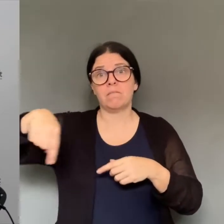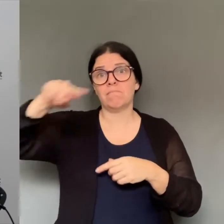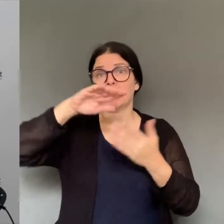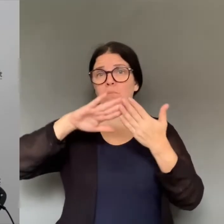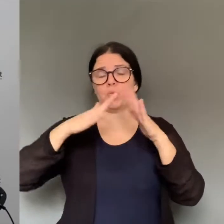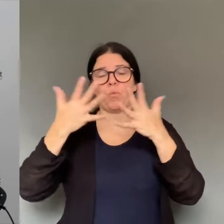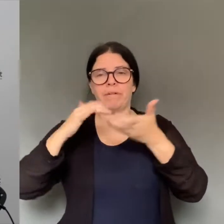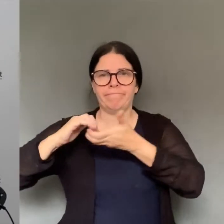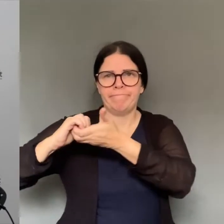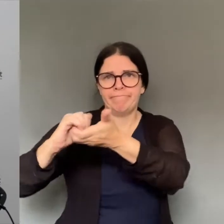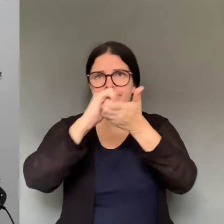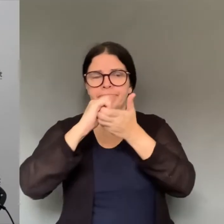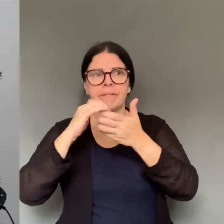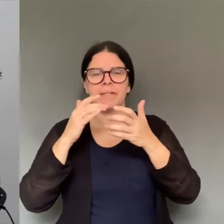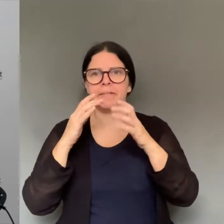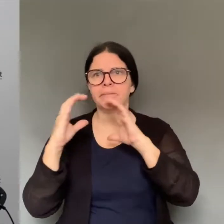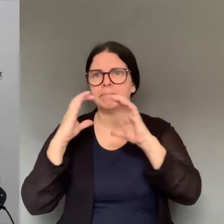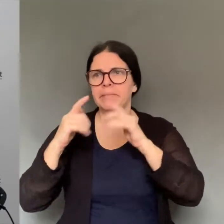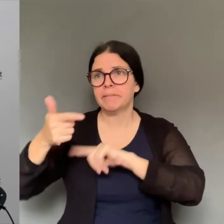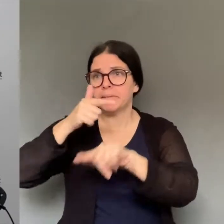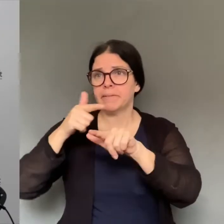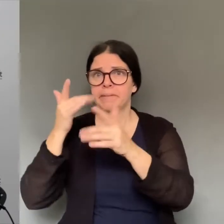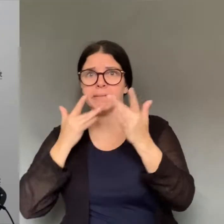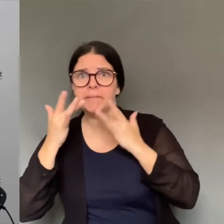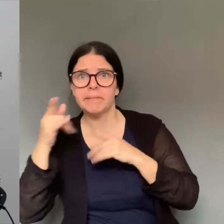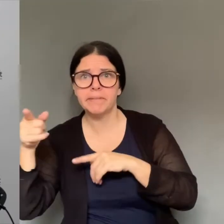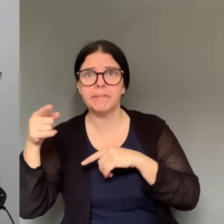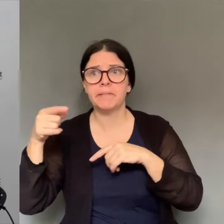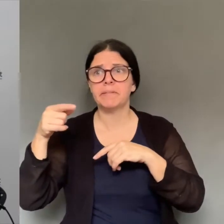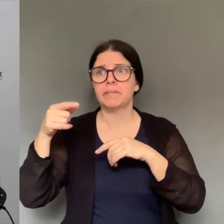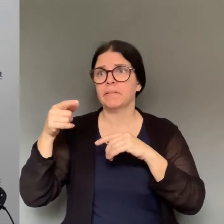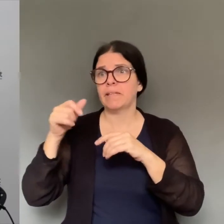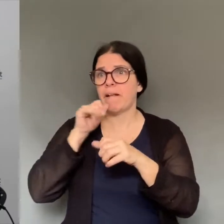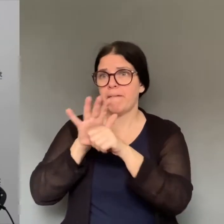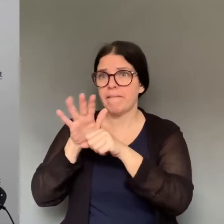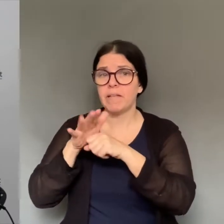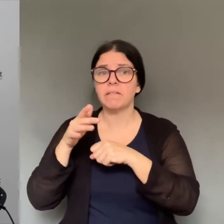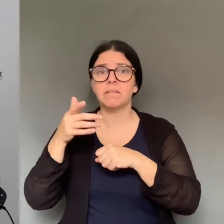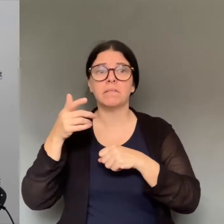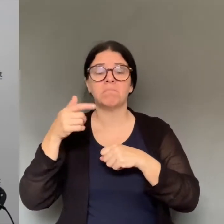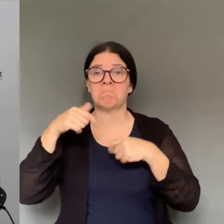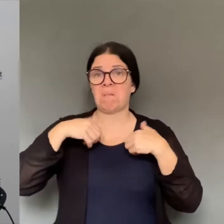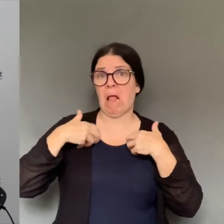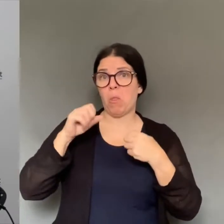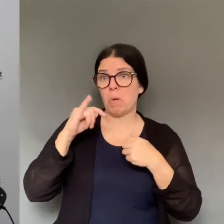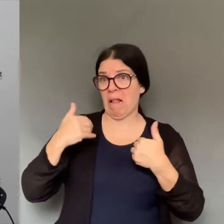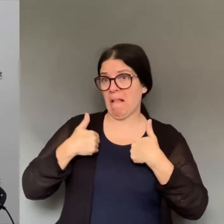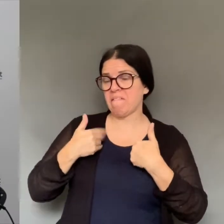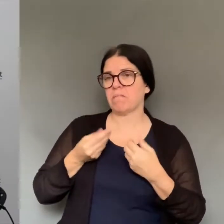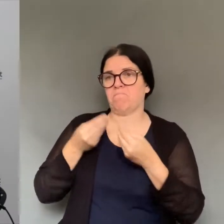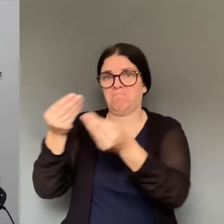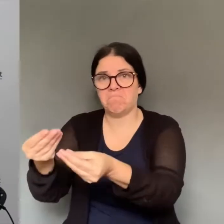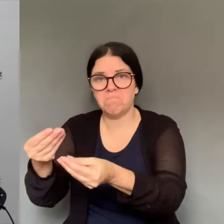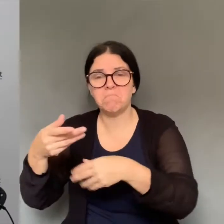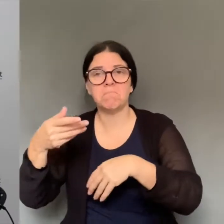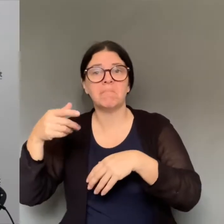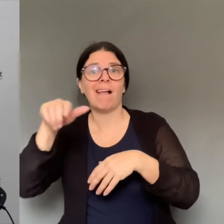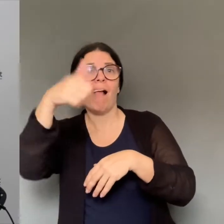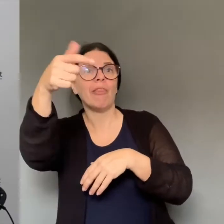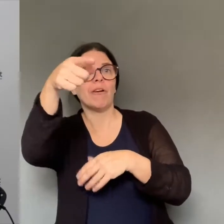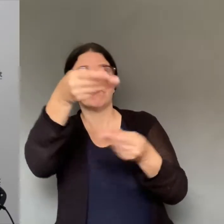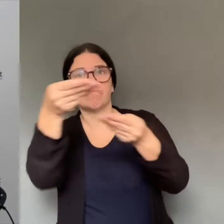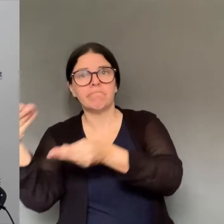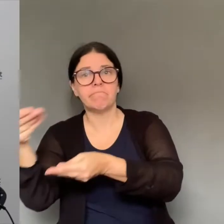is supporting some of the facilities if they're in short supply of something, and if we have them at the health unit, we